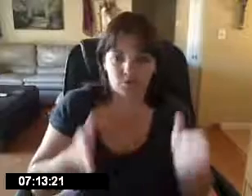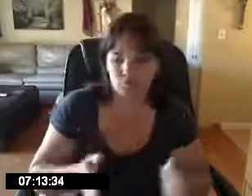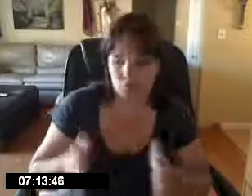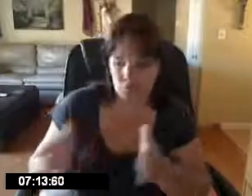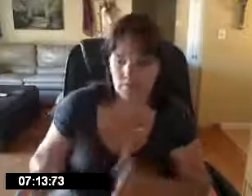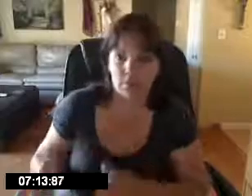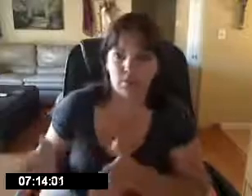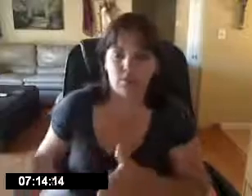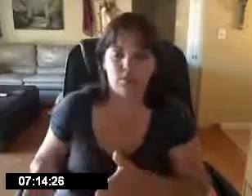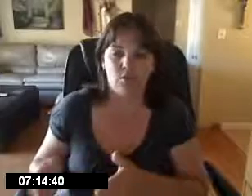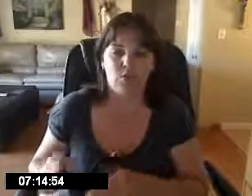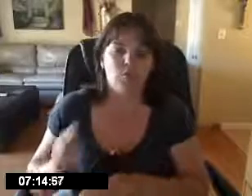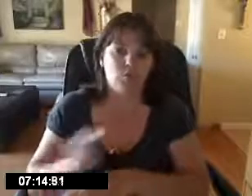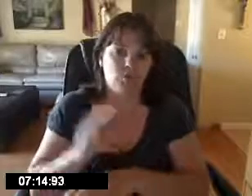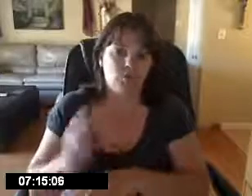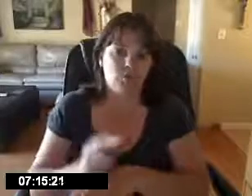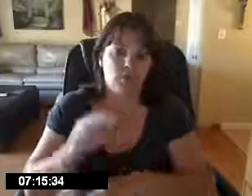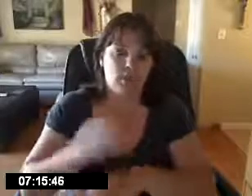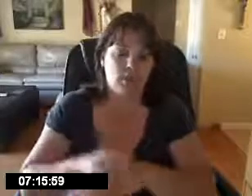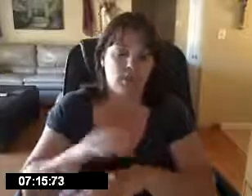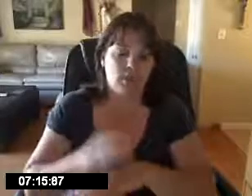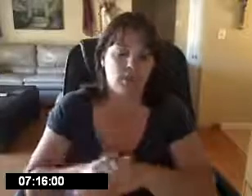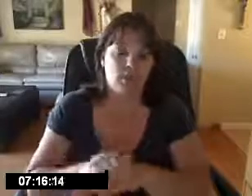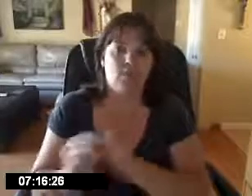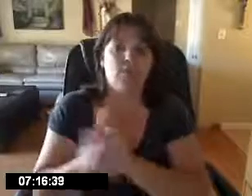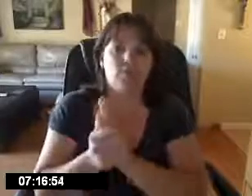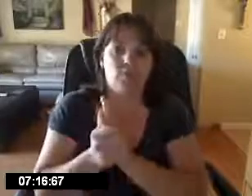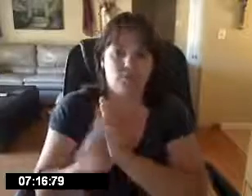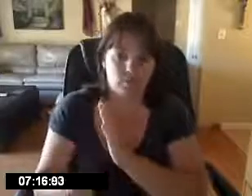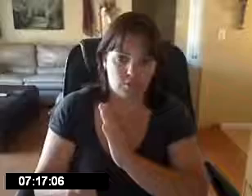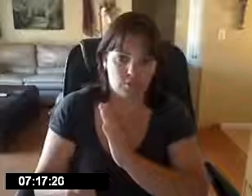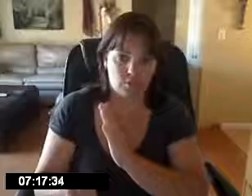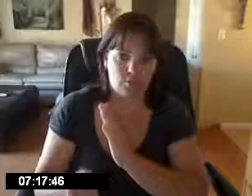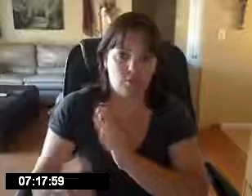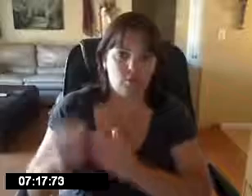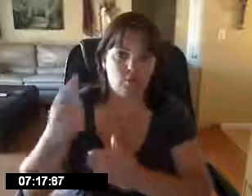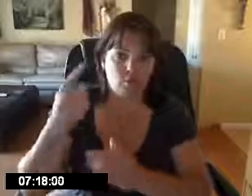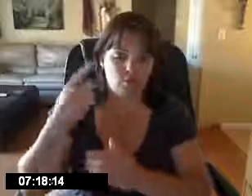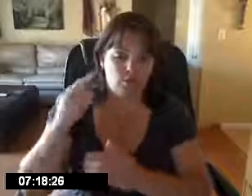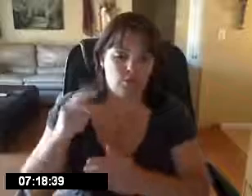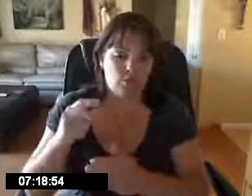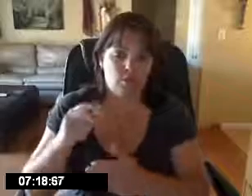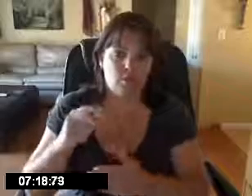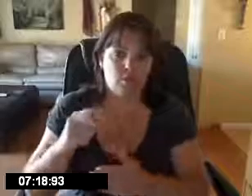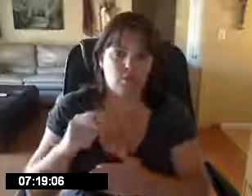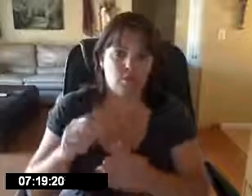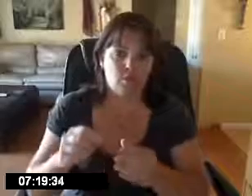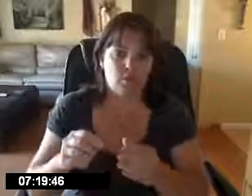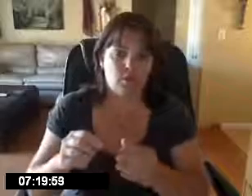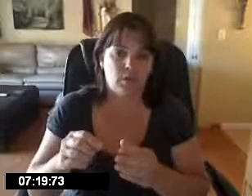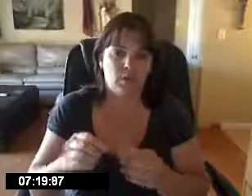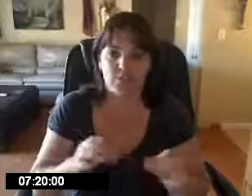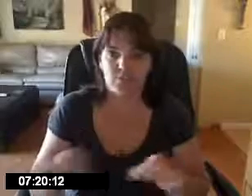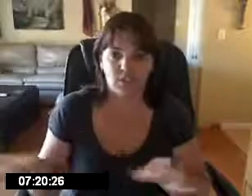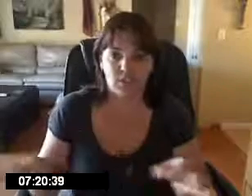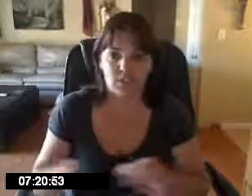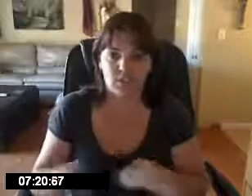English proficiently to construct the message. 10B, comprehend English proficiently